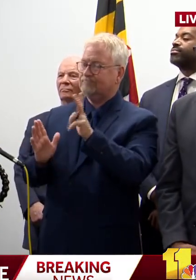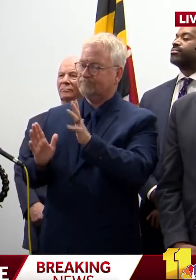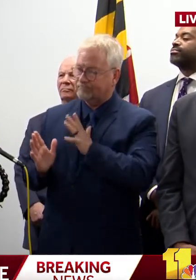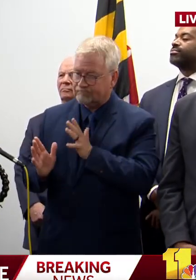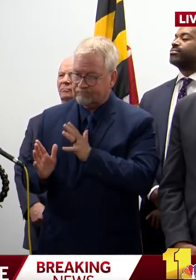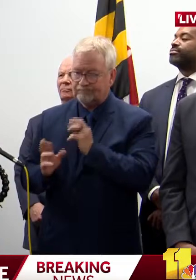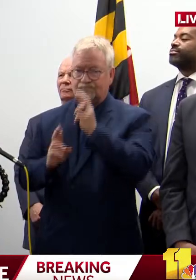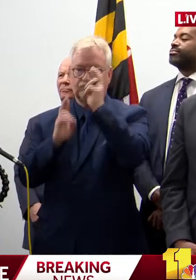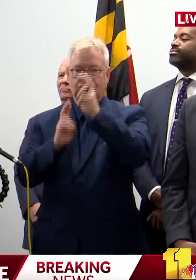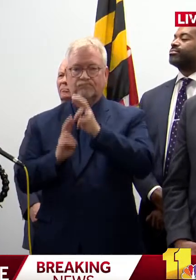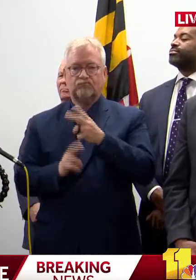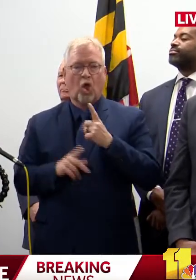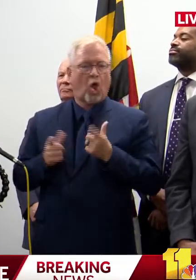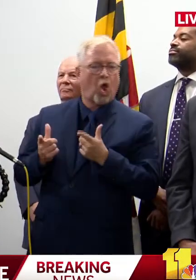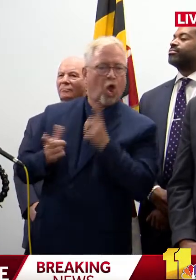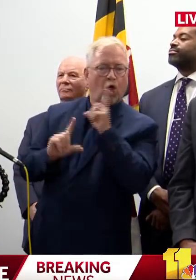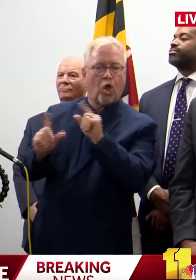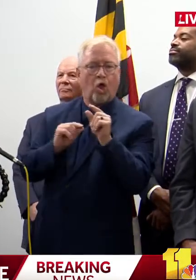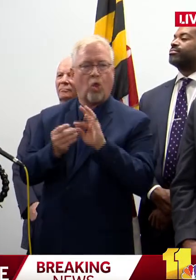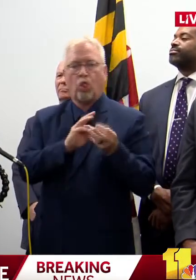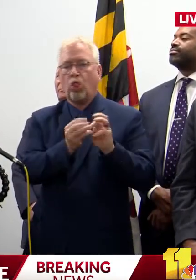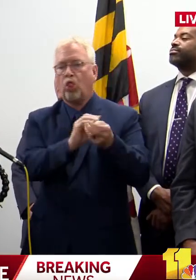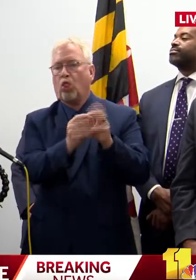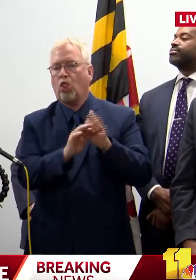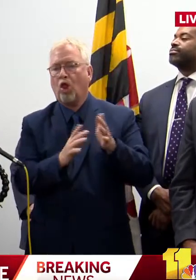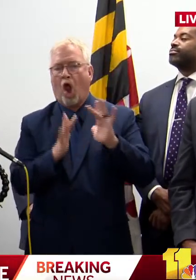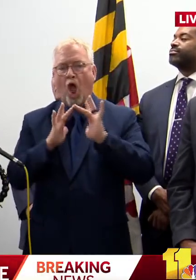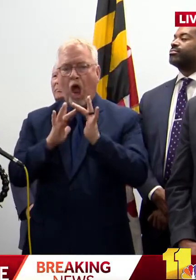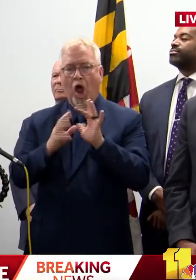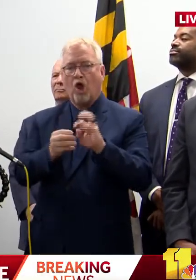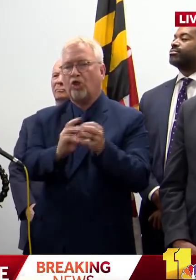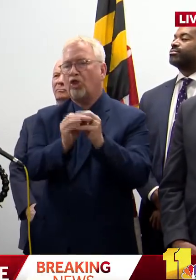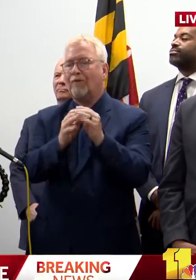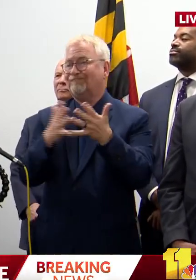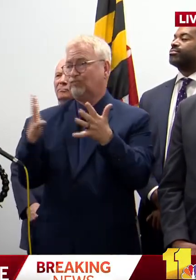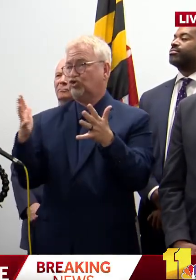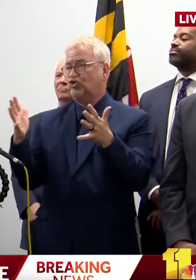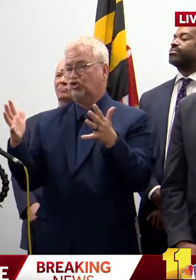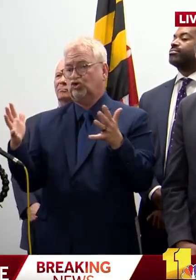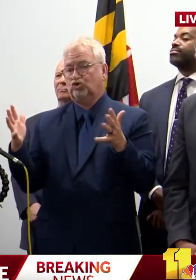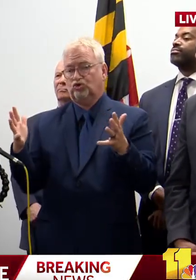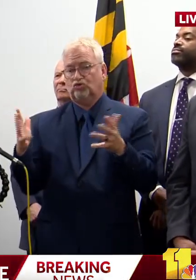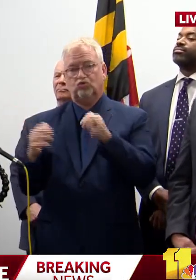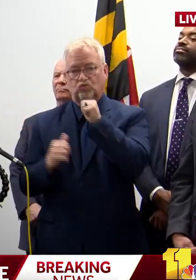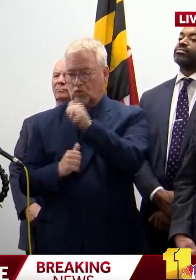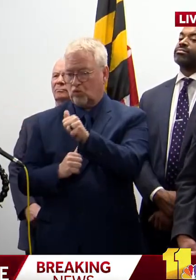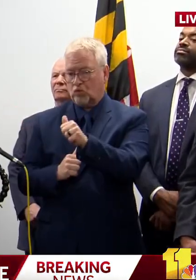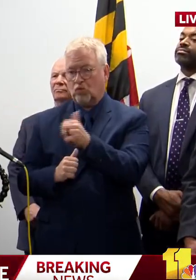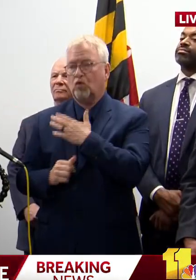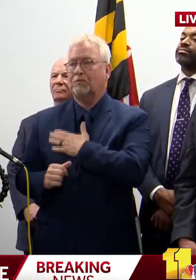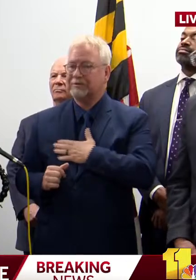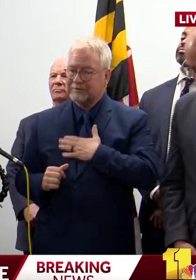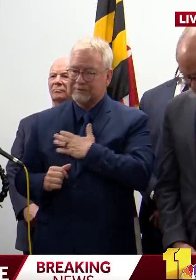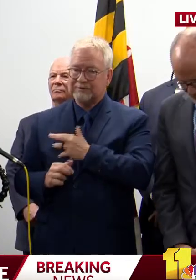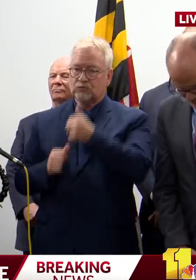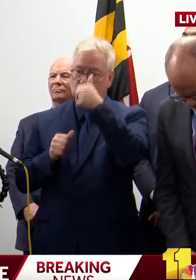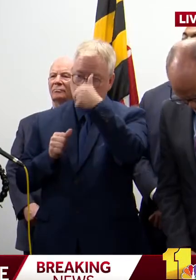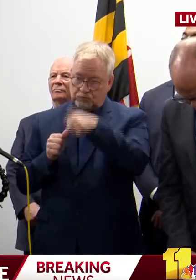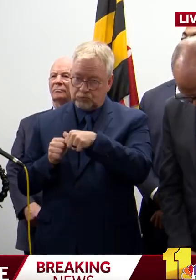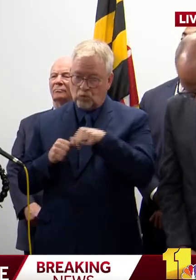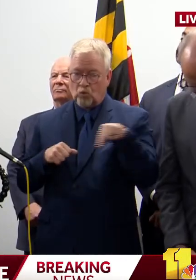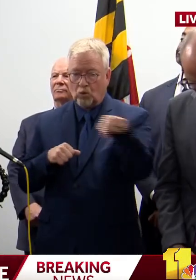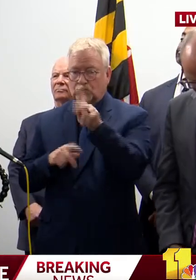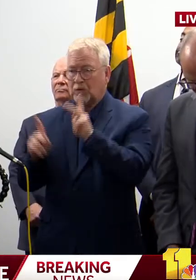Don't play bridge engineer online or in the media. Remember that these are people's family members who lost their